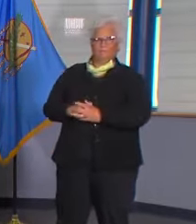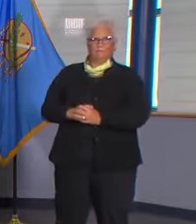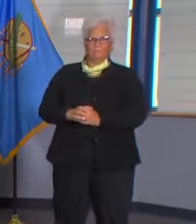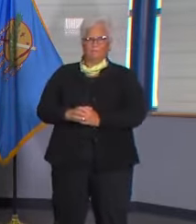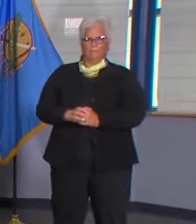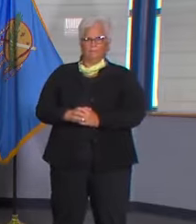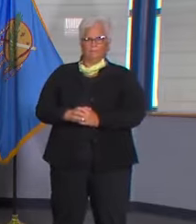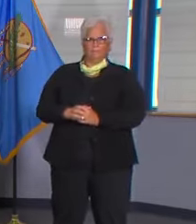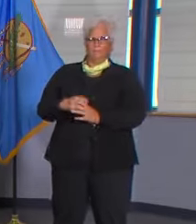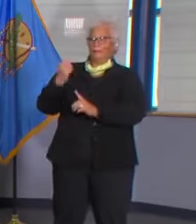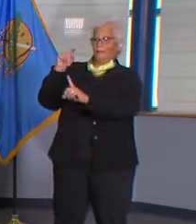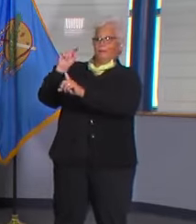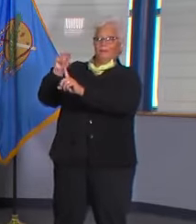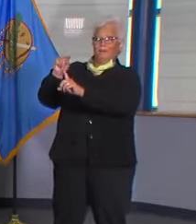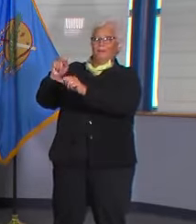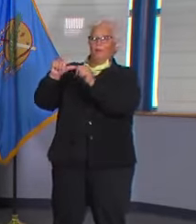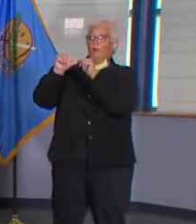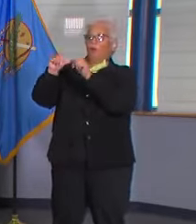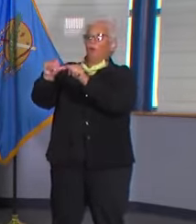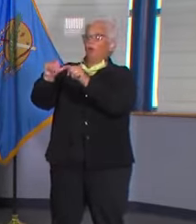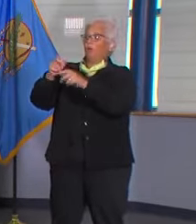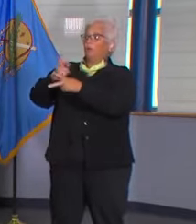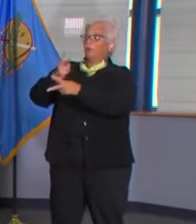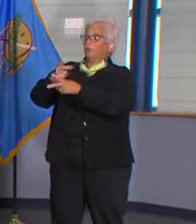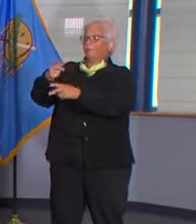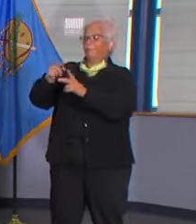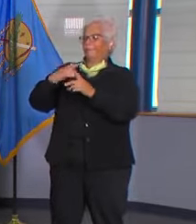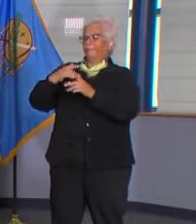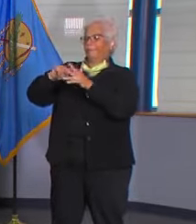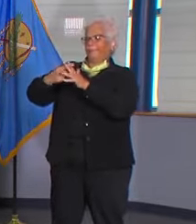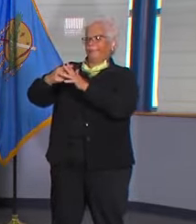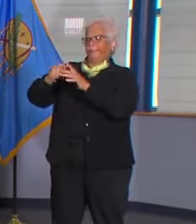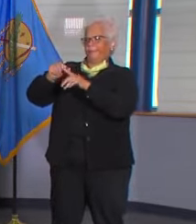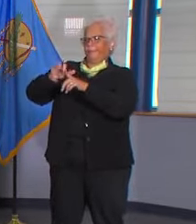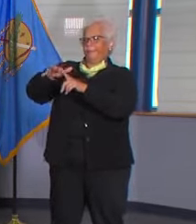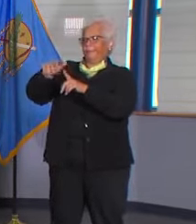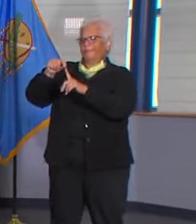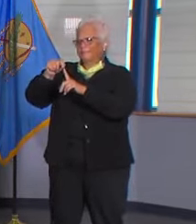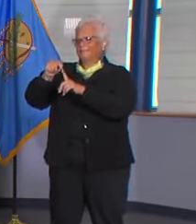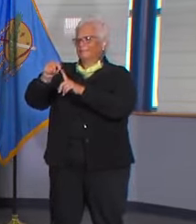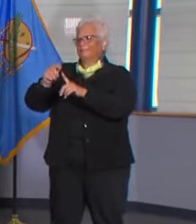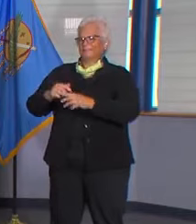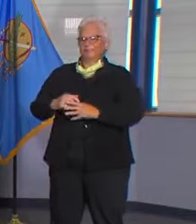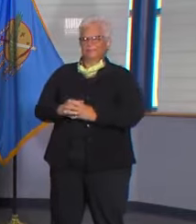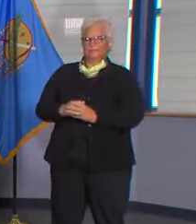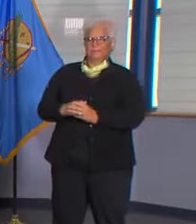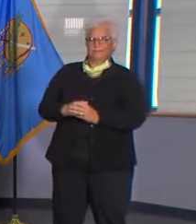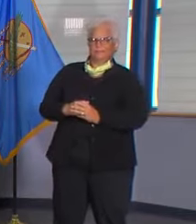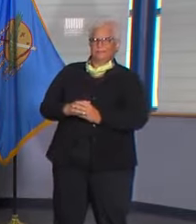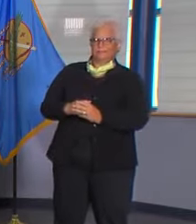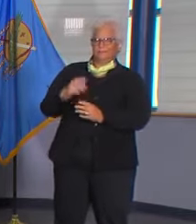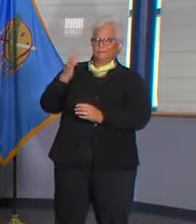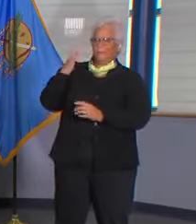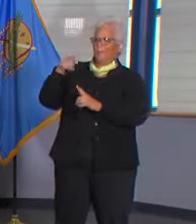the beginning, and you know it's a closed environment. I think the long-term care facilities have done a great